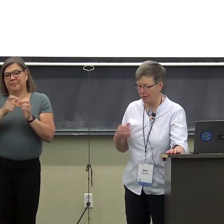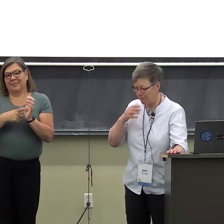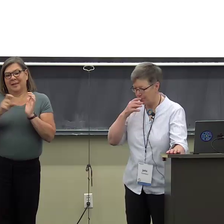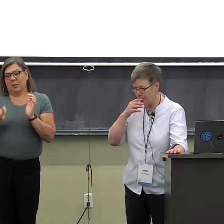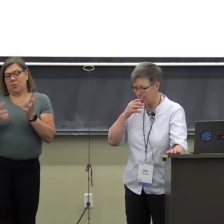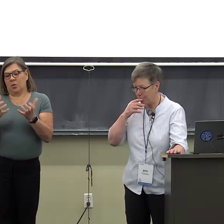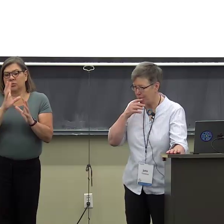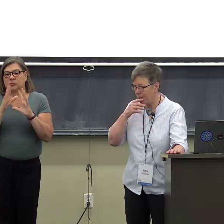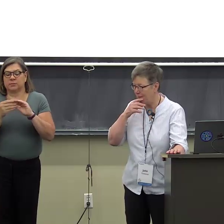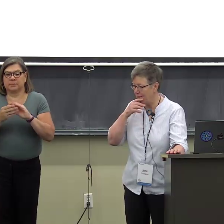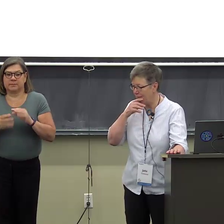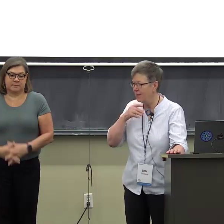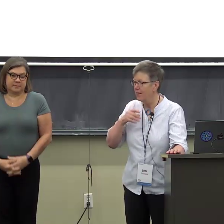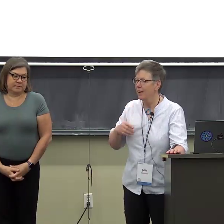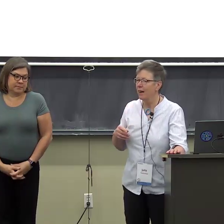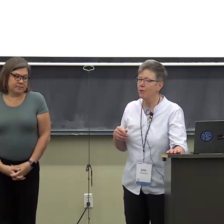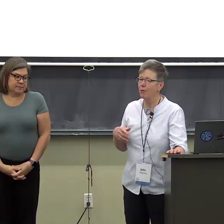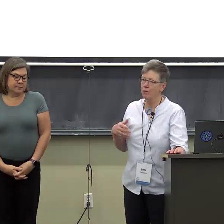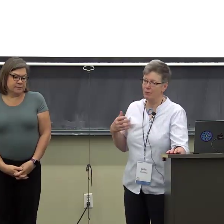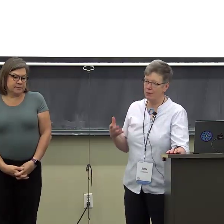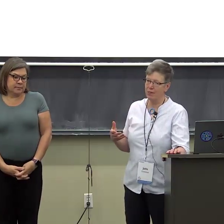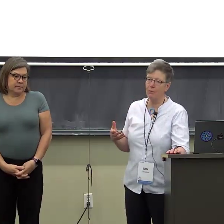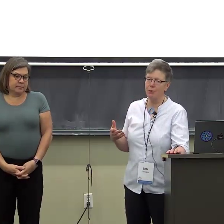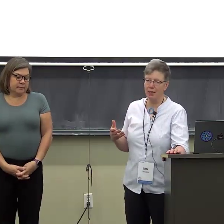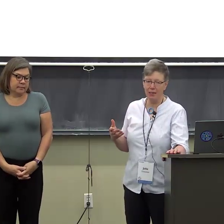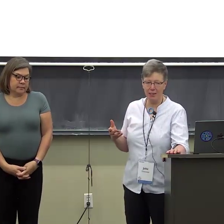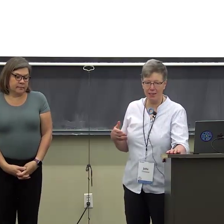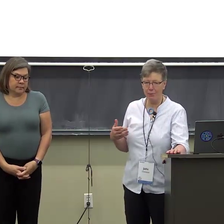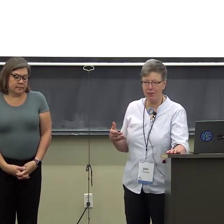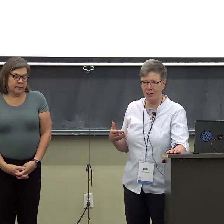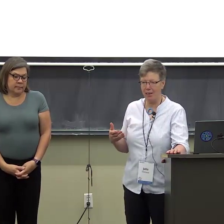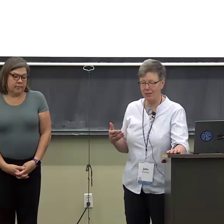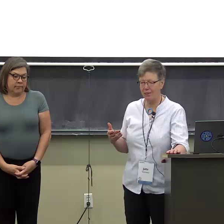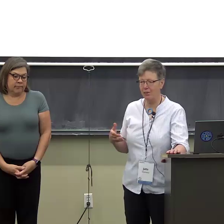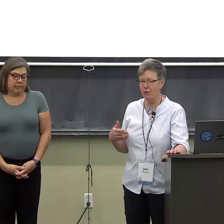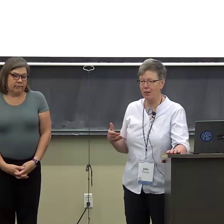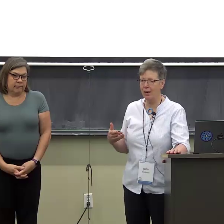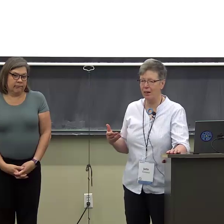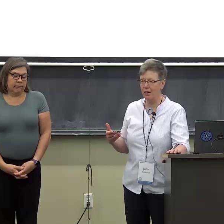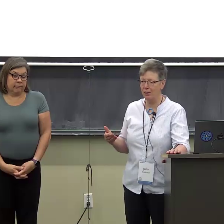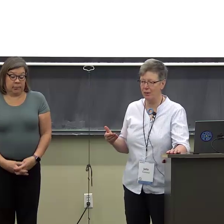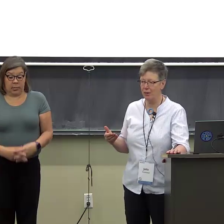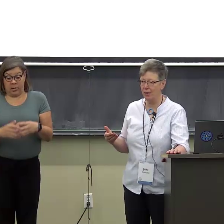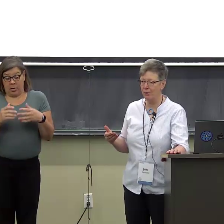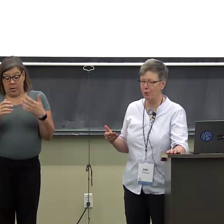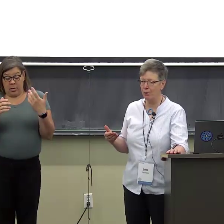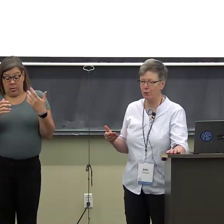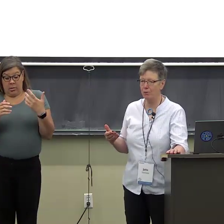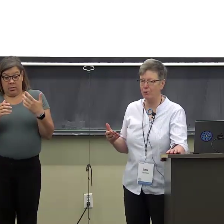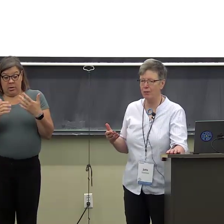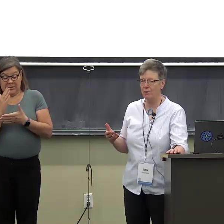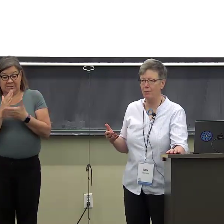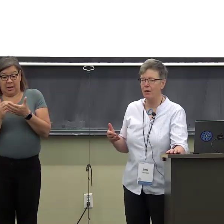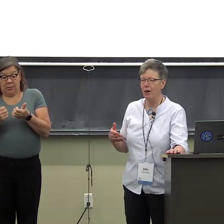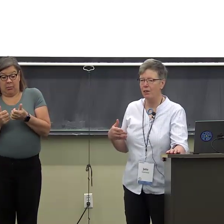to say. And some of the attempts at using AI or large language